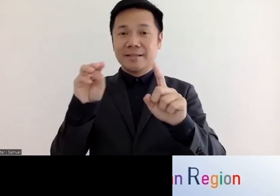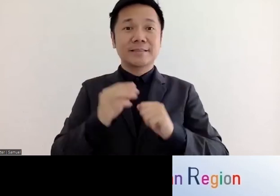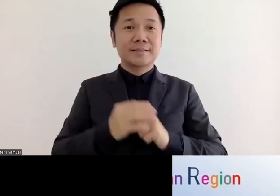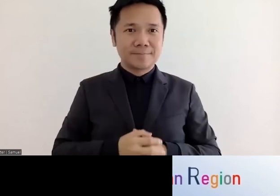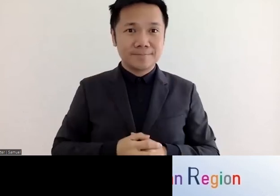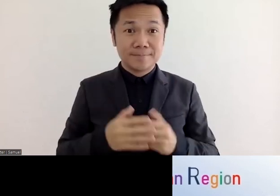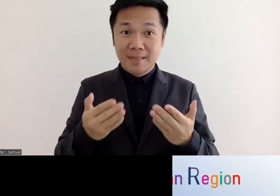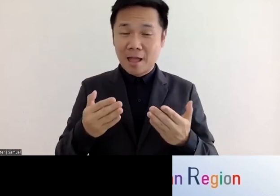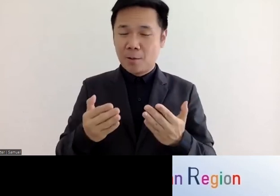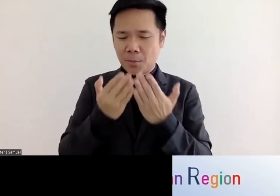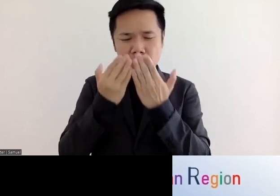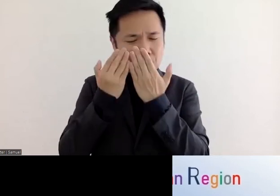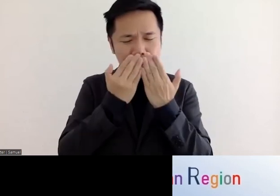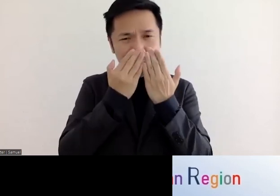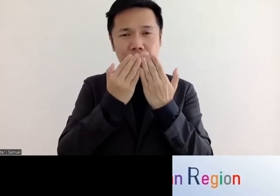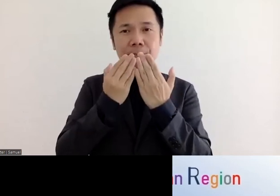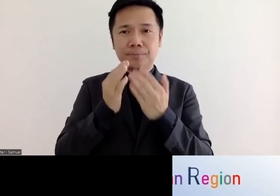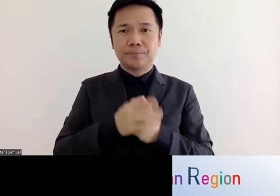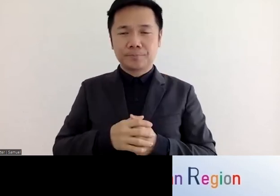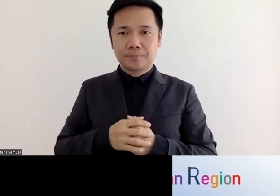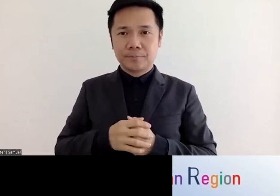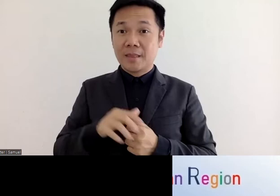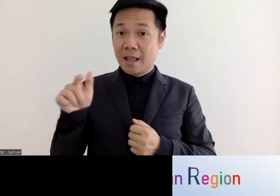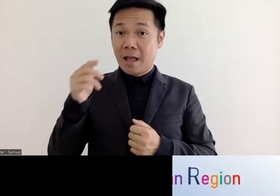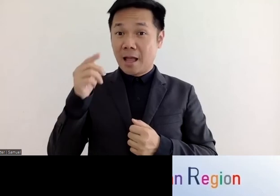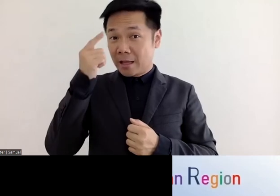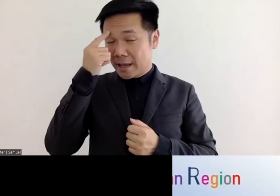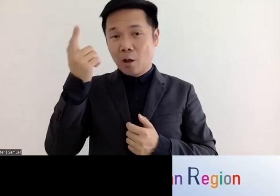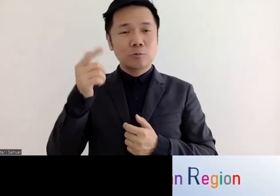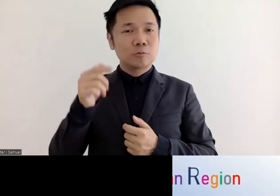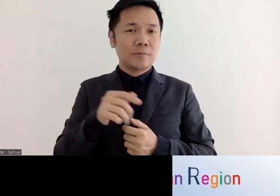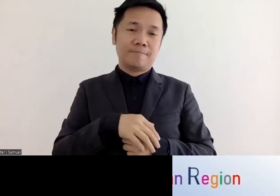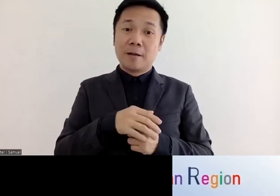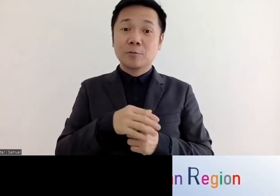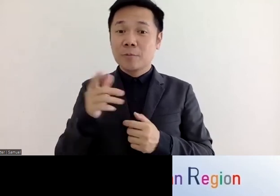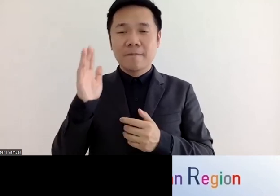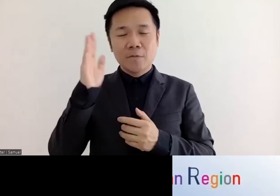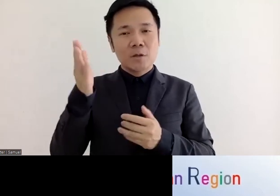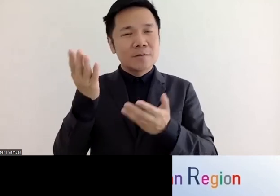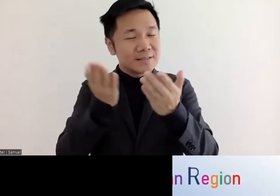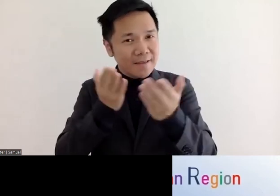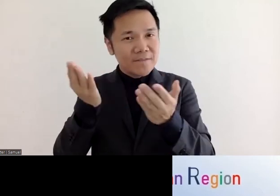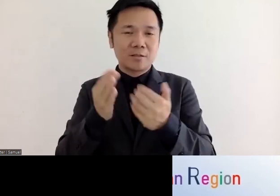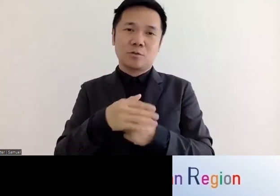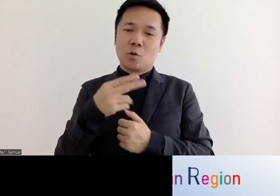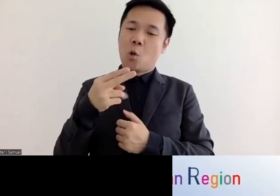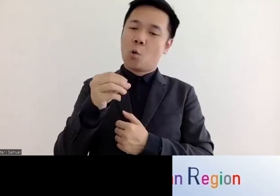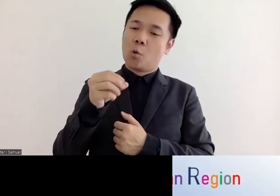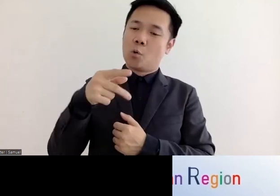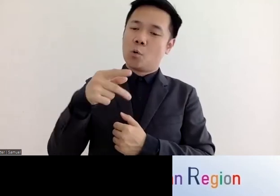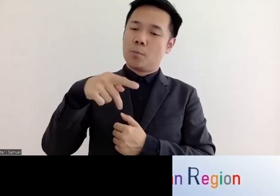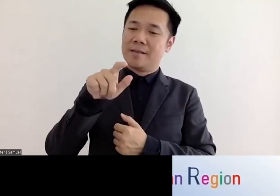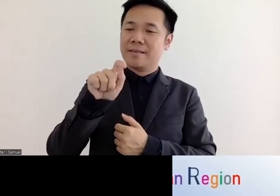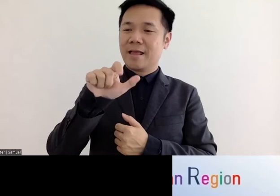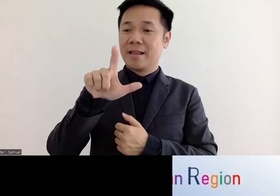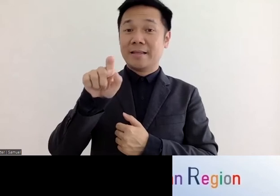a vocational course in hospitality in India. She is hopeful of excelling in